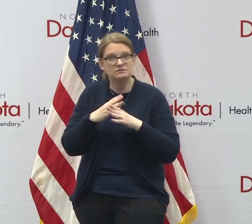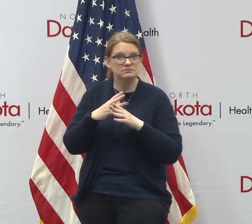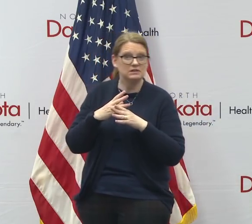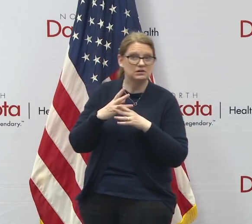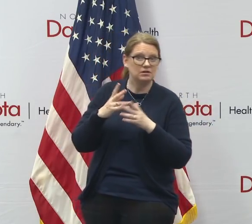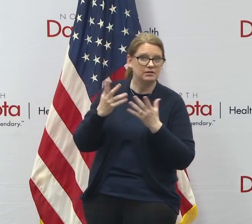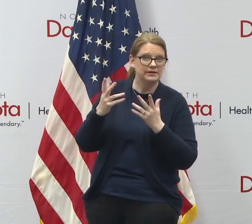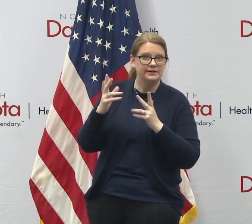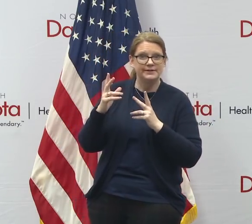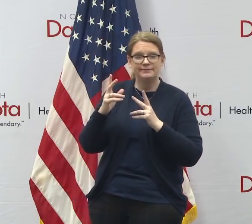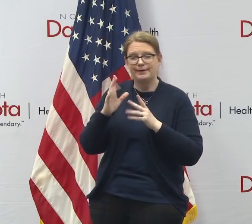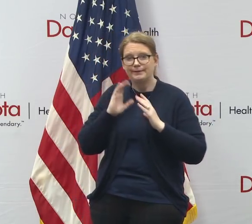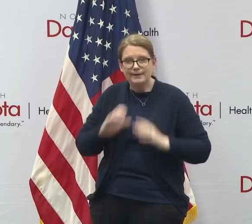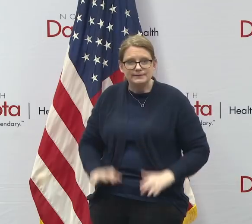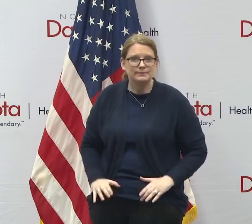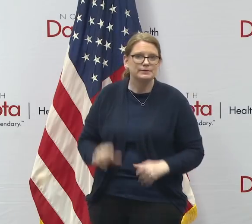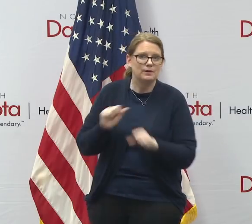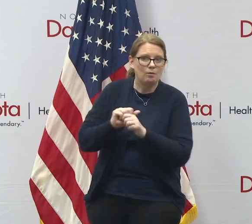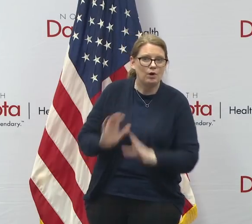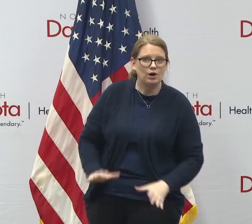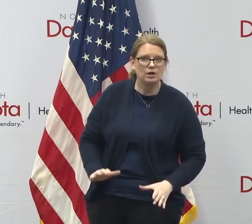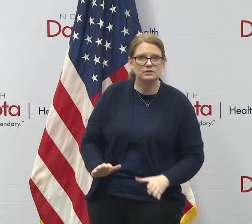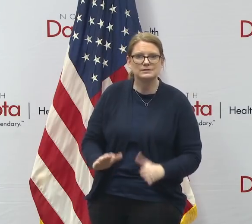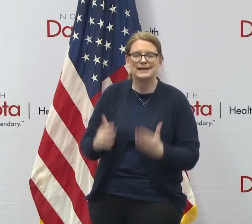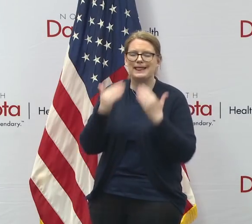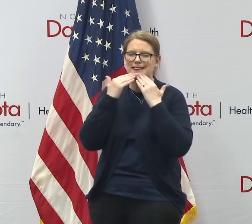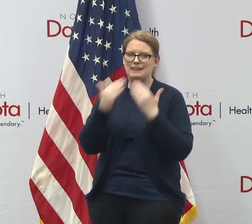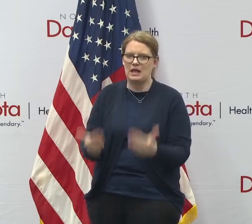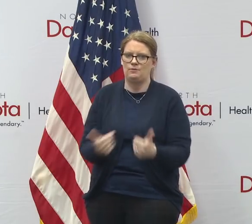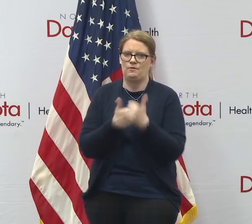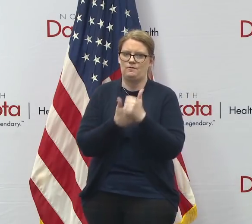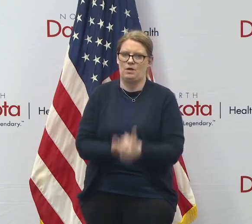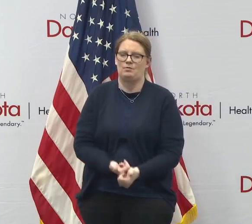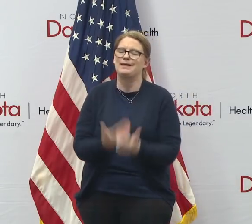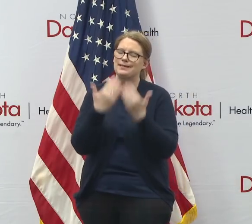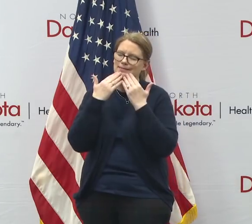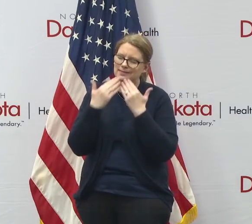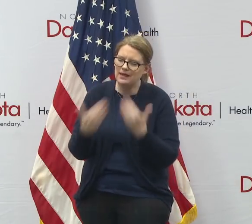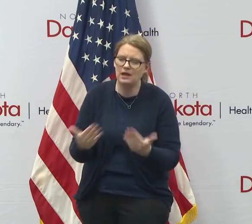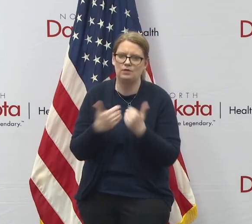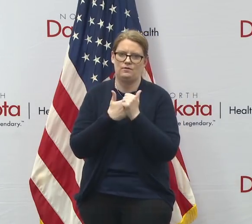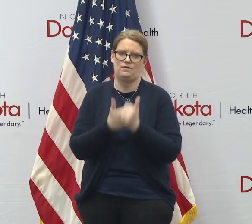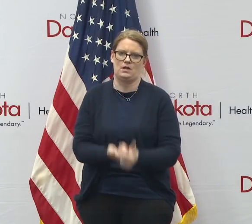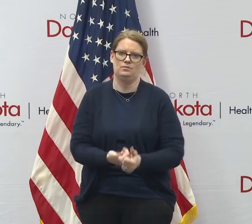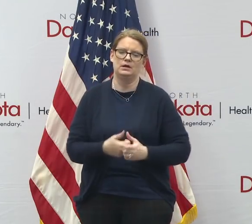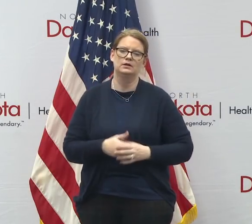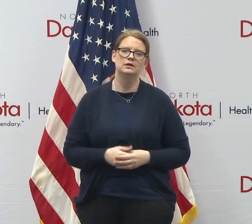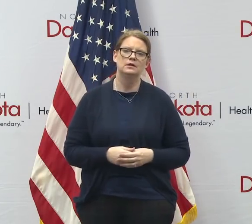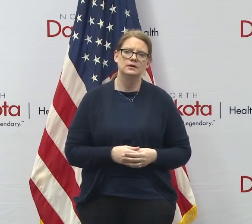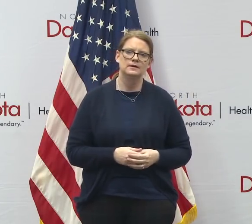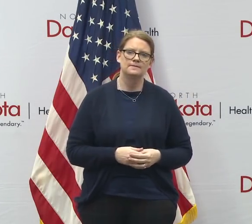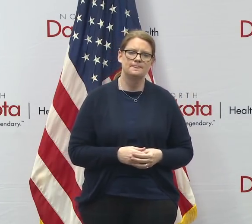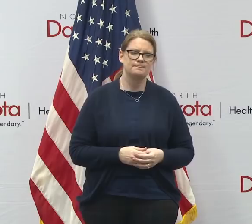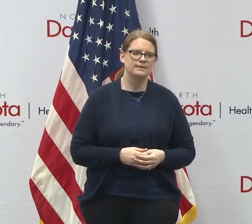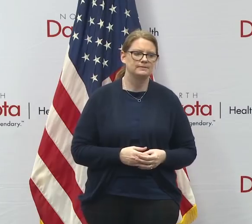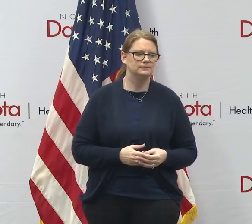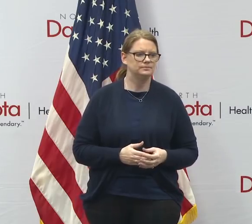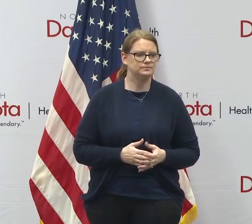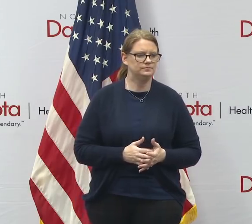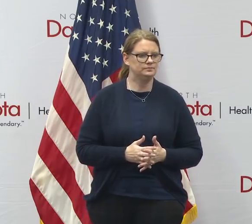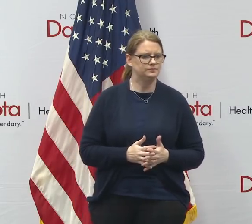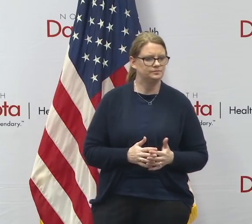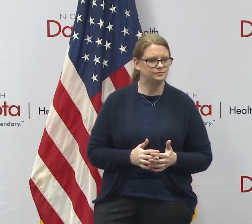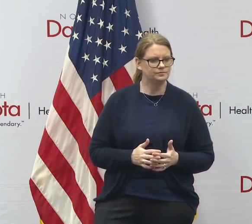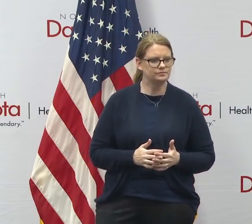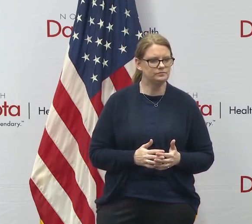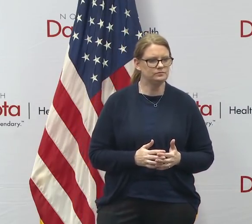customers. And we appreciate the compliance of others that are following this. We have